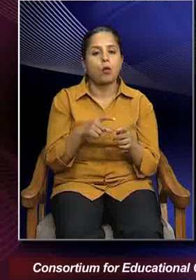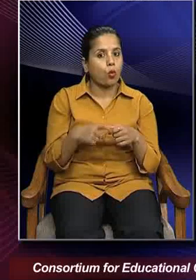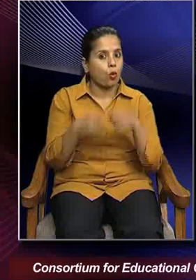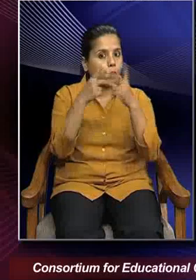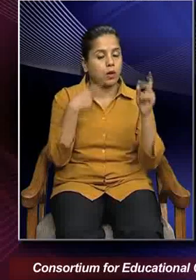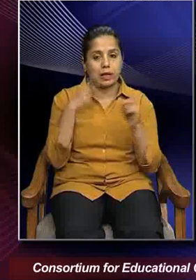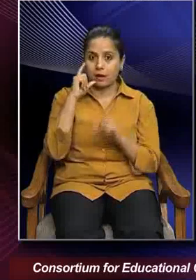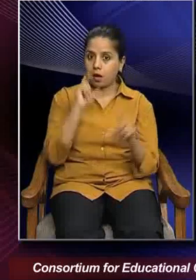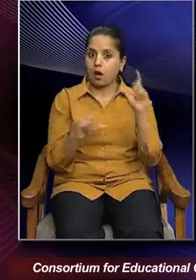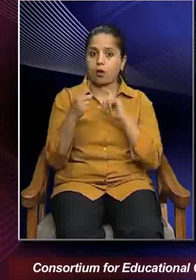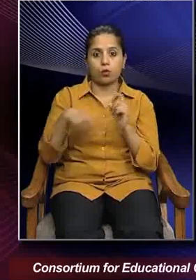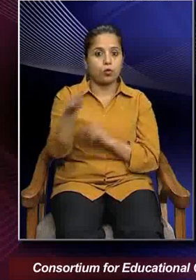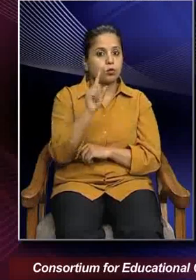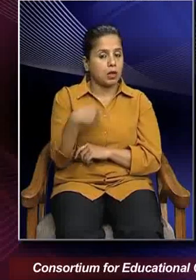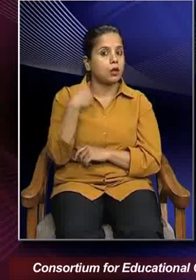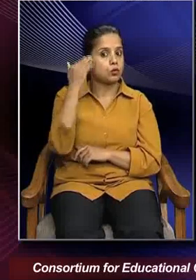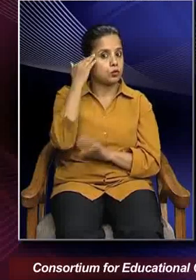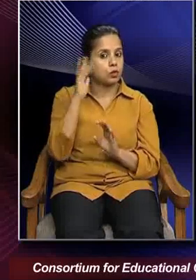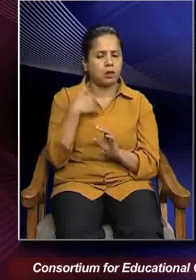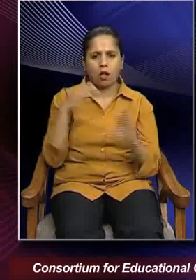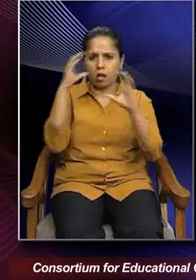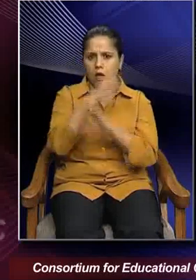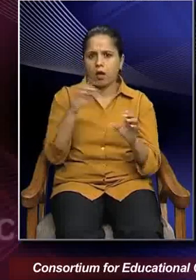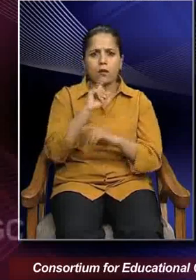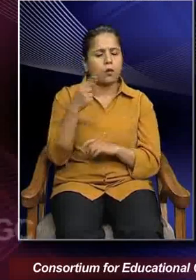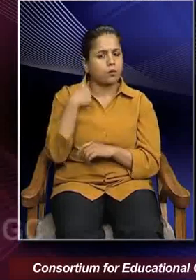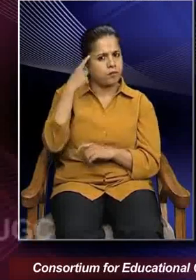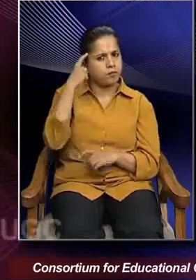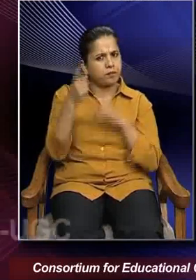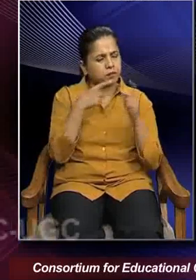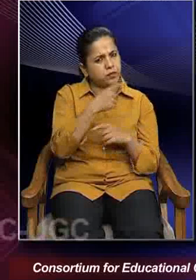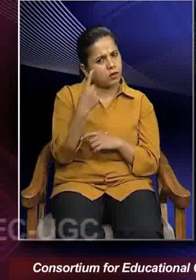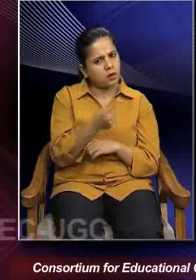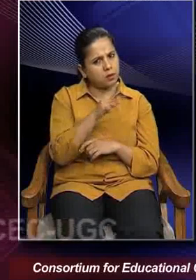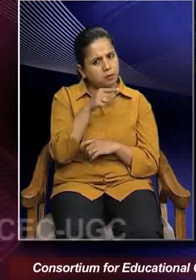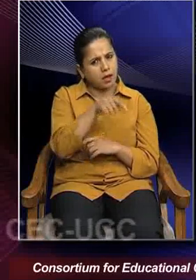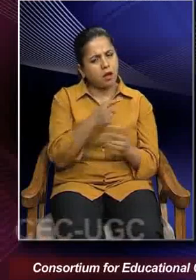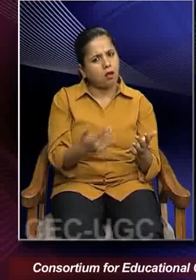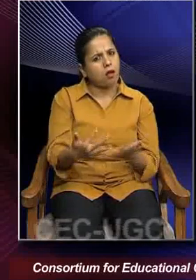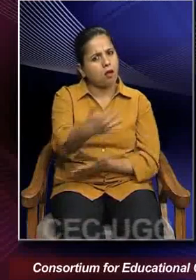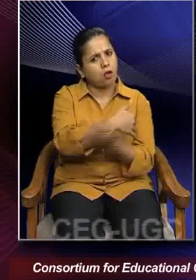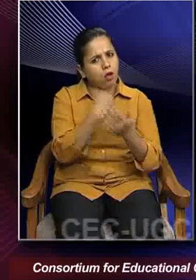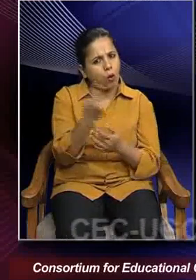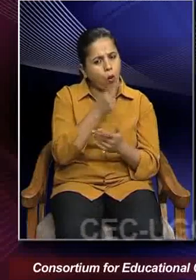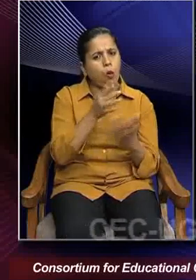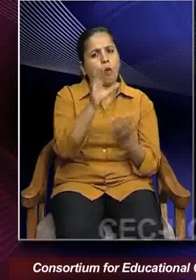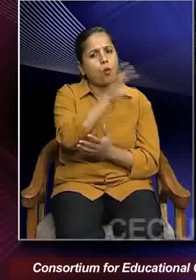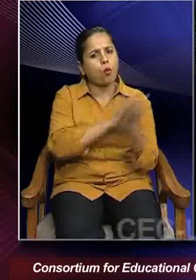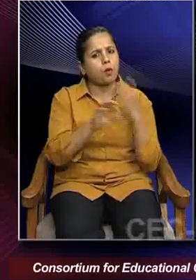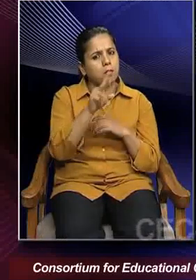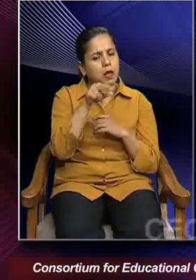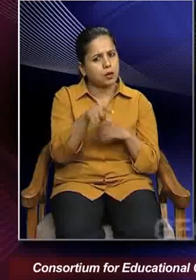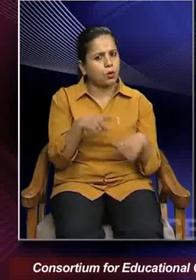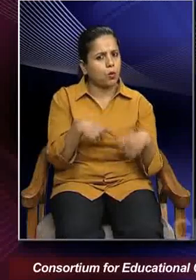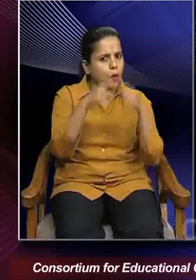very careful that we should not confuse it by thinking that it's just a mere collection or combination of